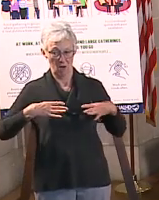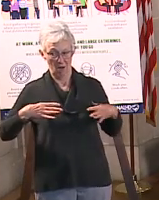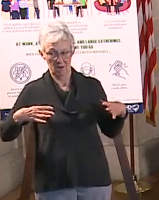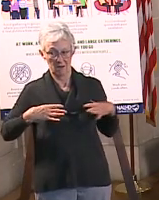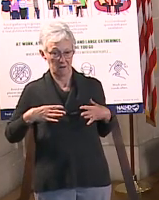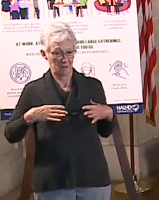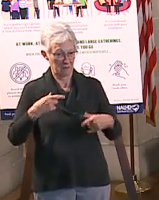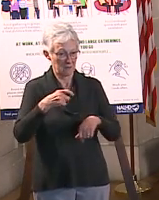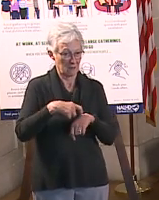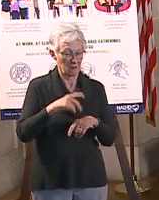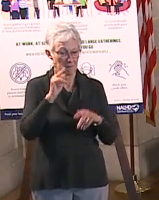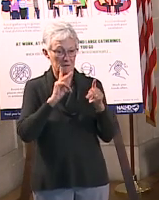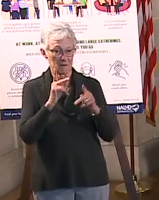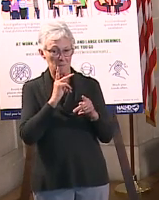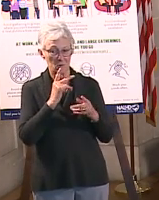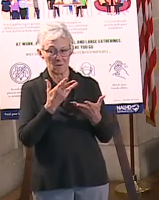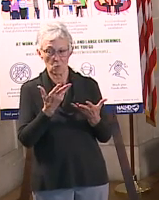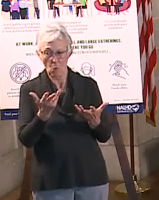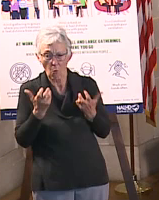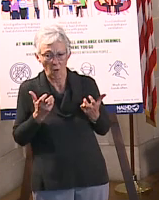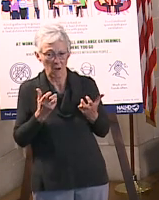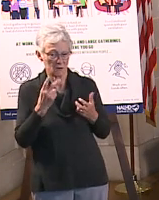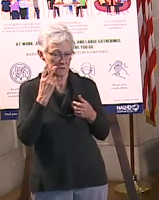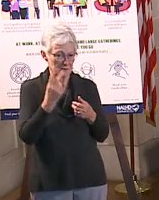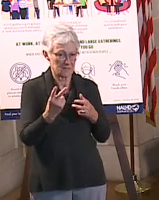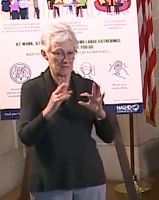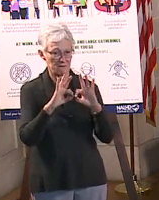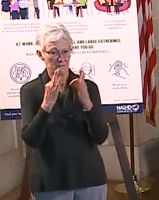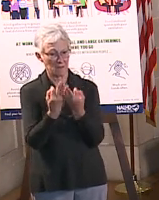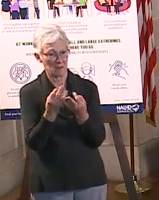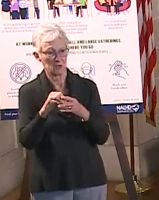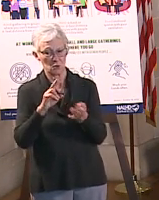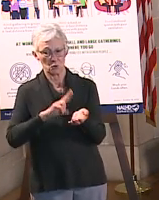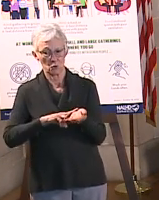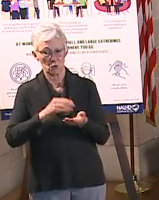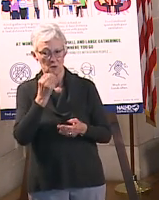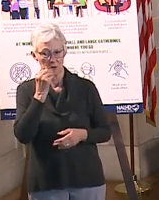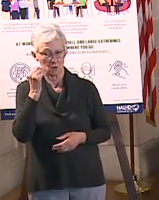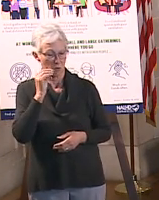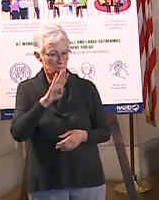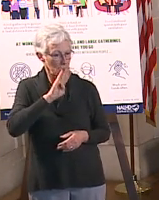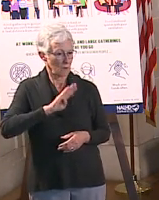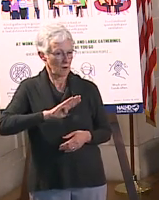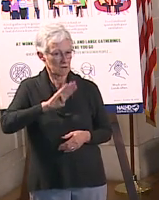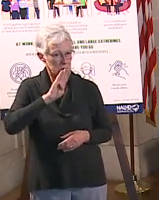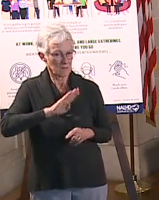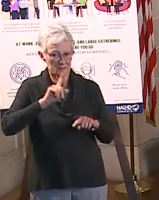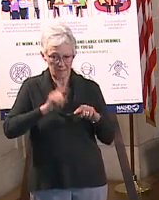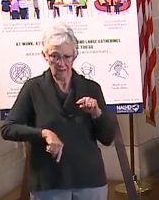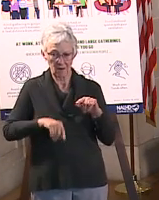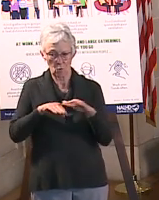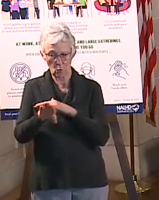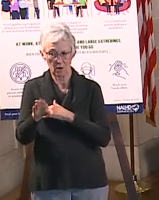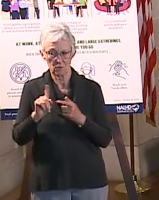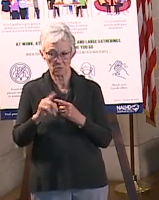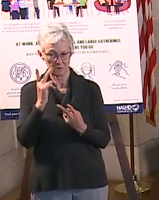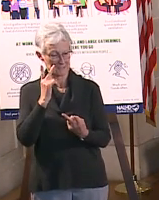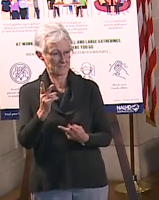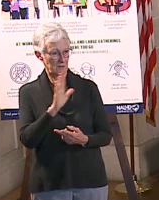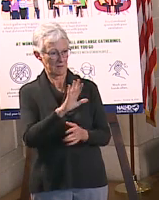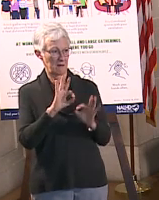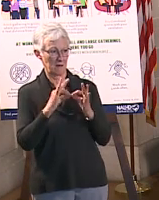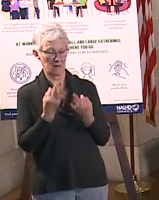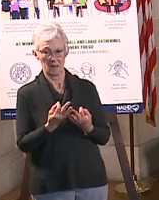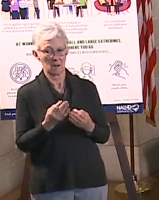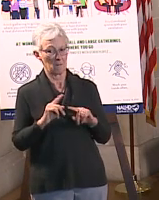residents in long-term care facilities and are frustrated when they can't see them personally. But again, we really want to emphasize we're really trying to